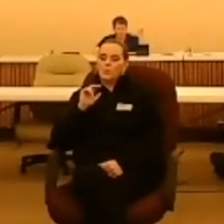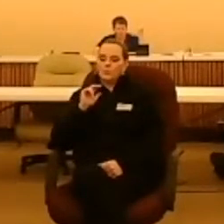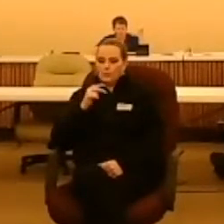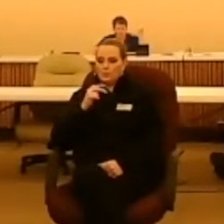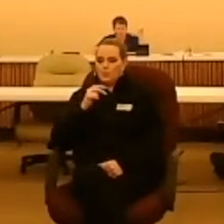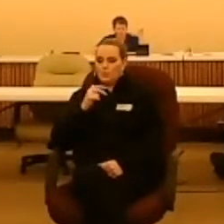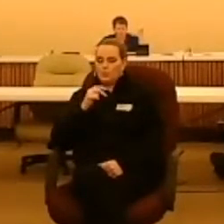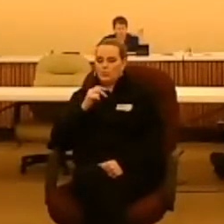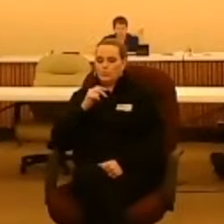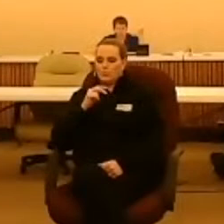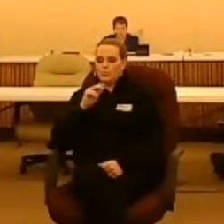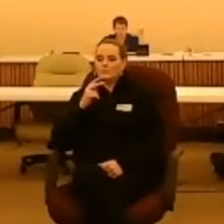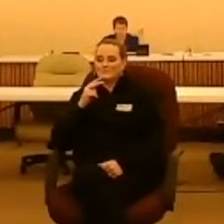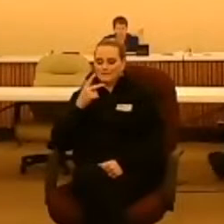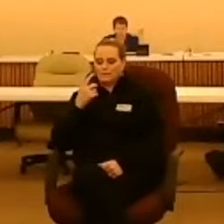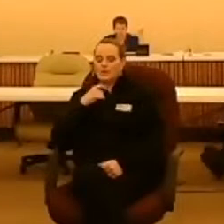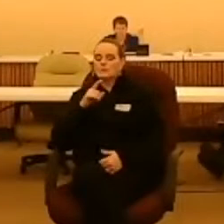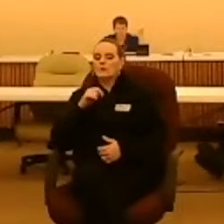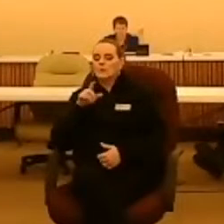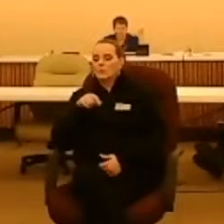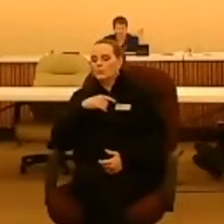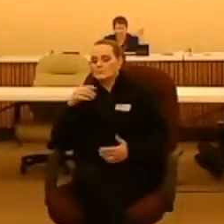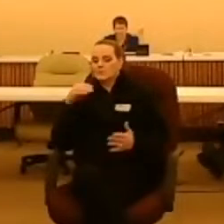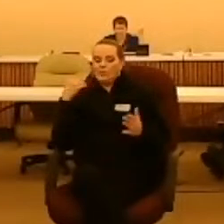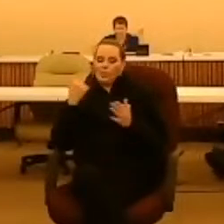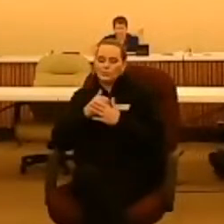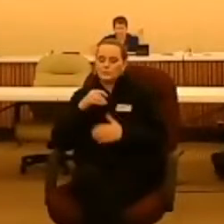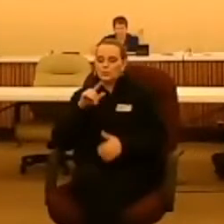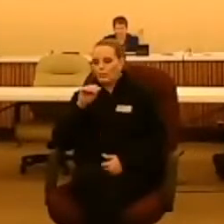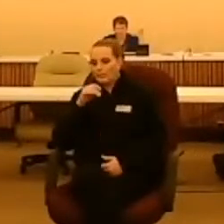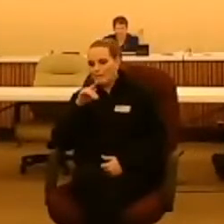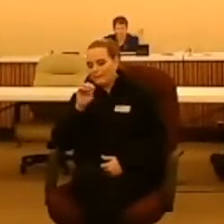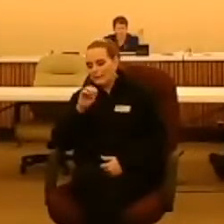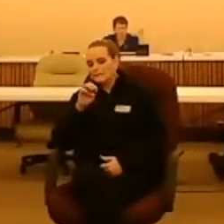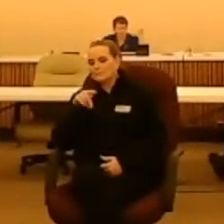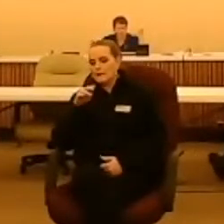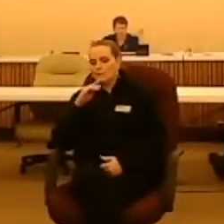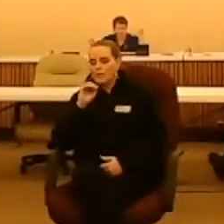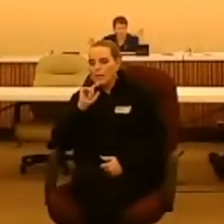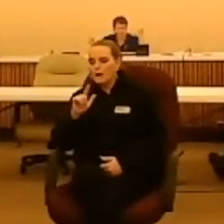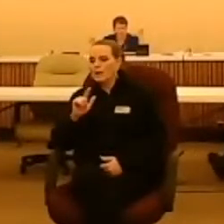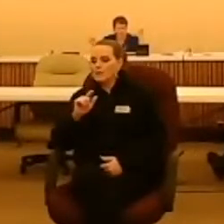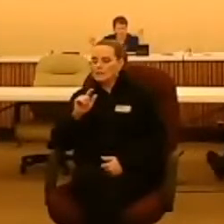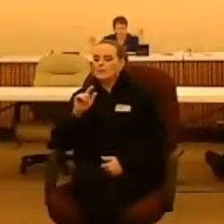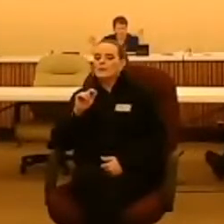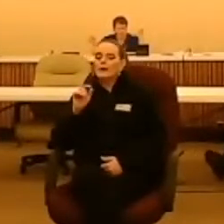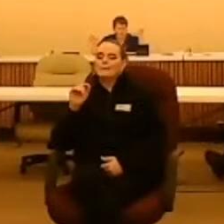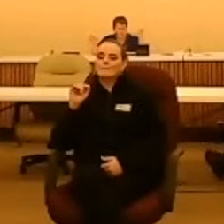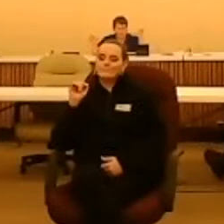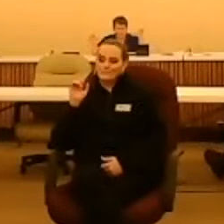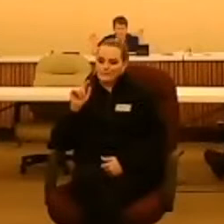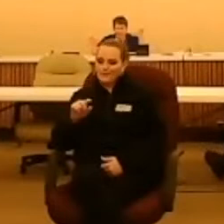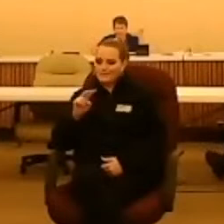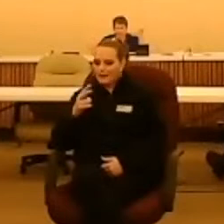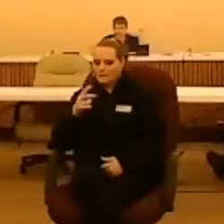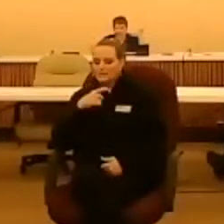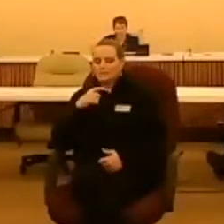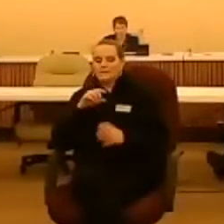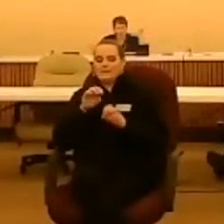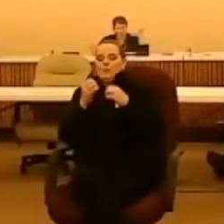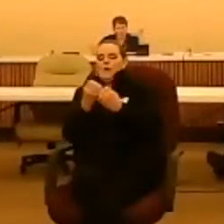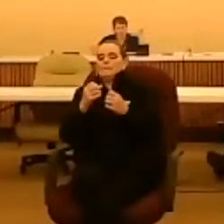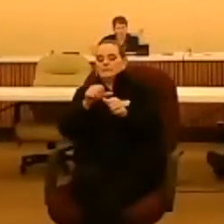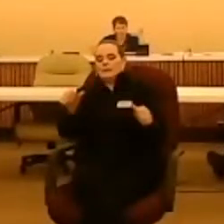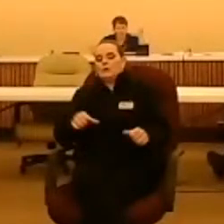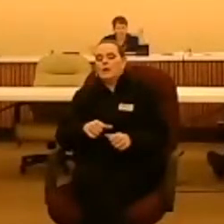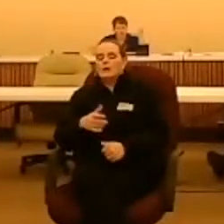to go over towards Lake Pamela, and it was to get to what was going to be the office area. So